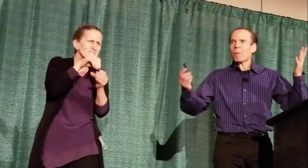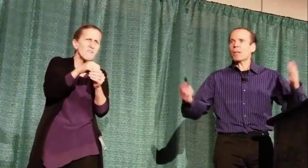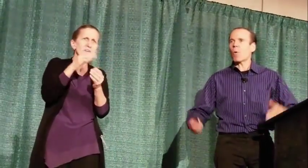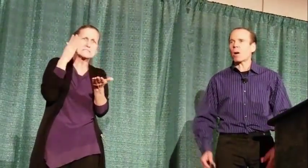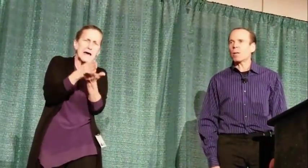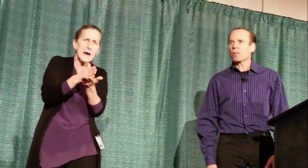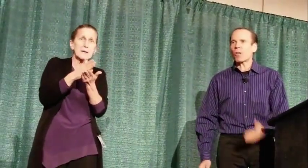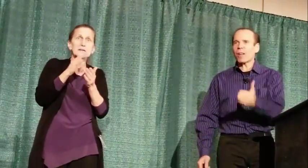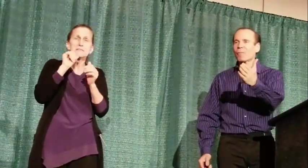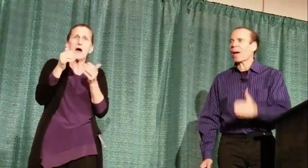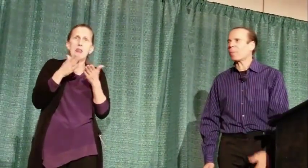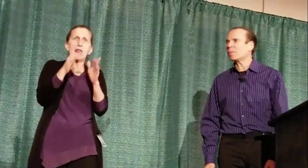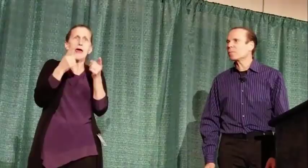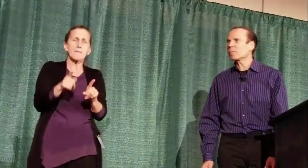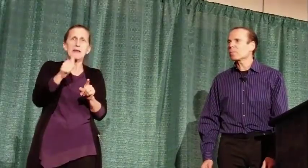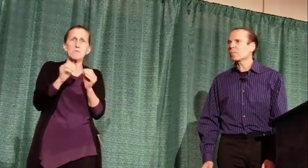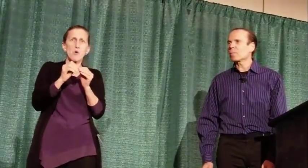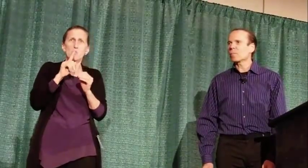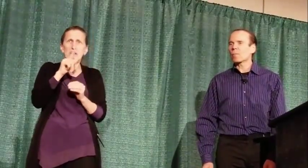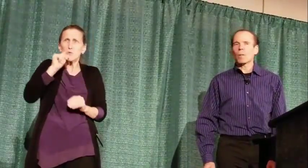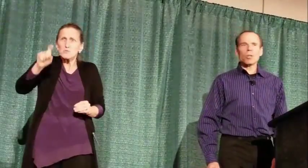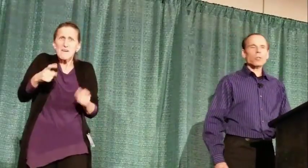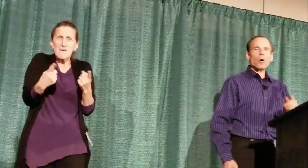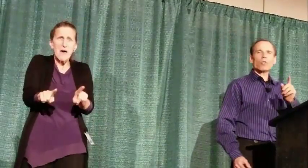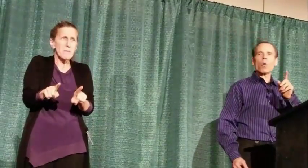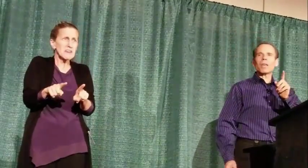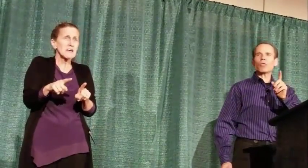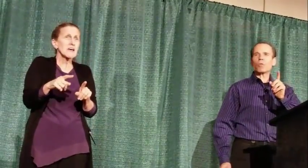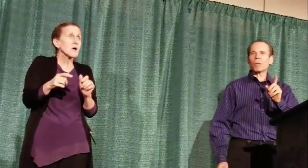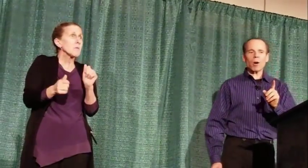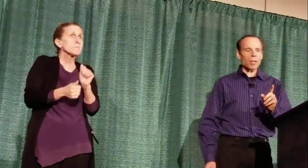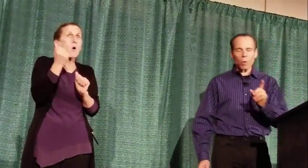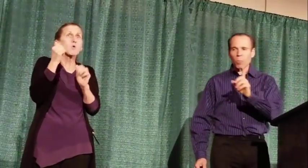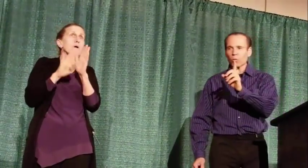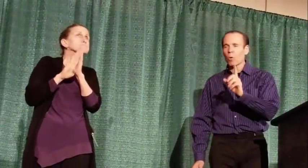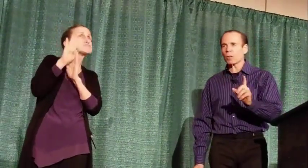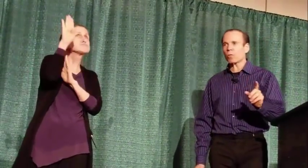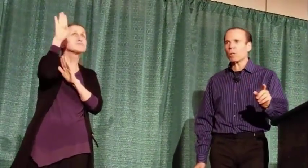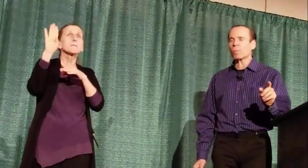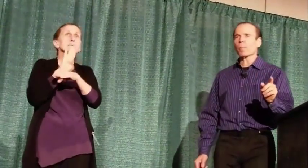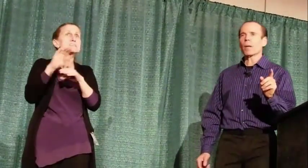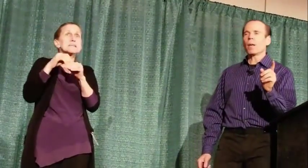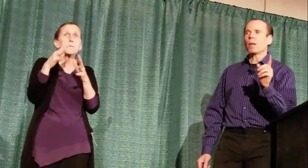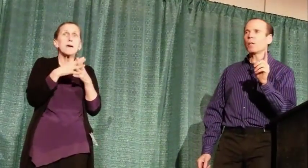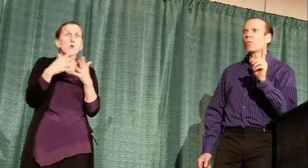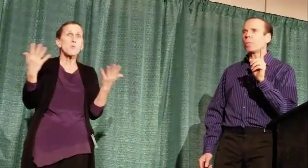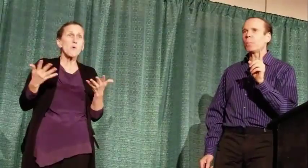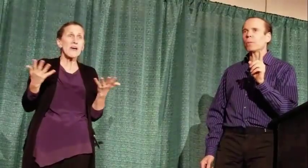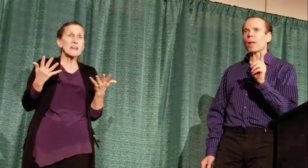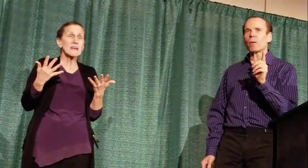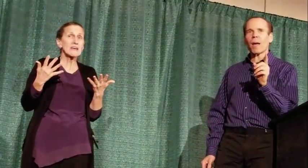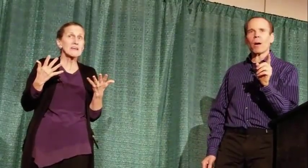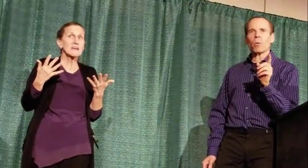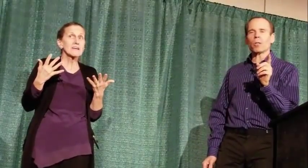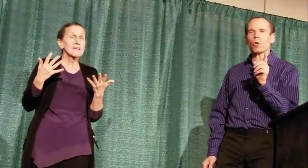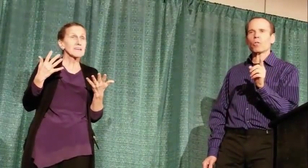Can't happen anymore, because it doesn't have to happen. You know what the most growing industry in America is? One of the most growing industries? Is the people